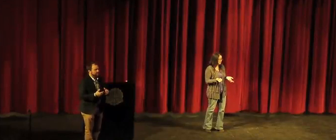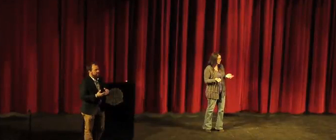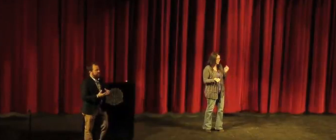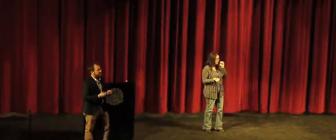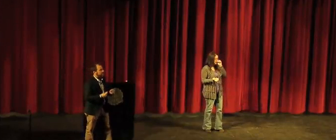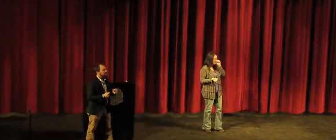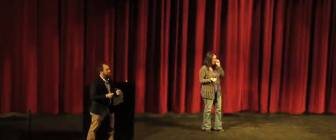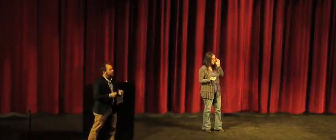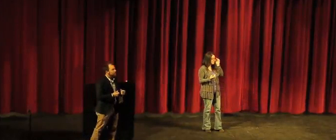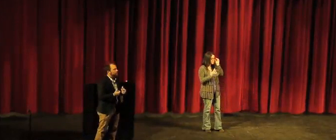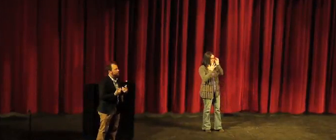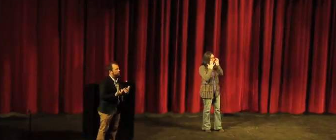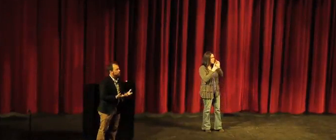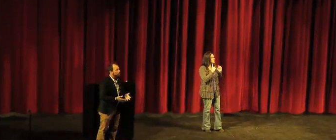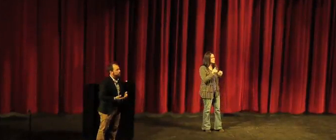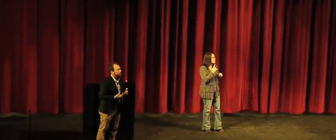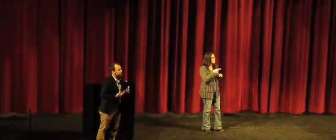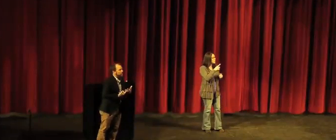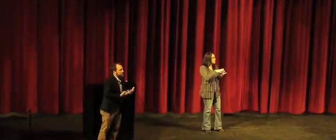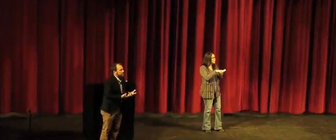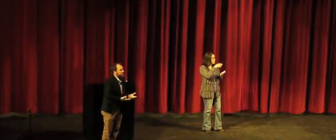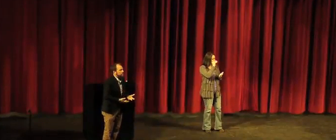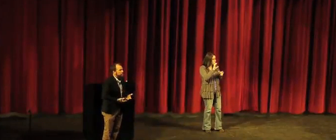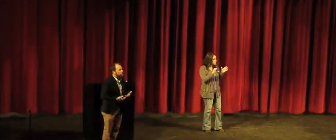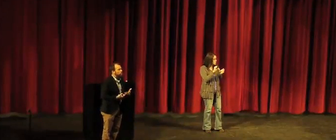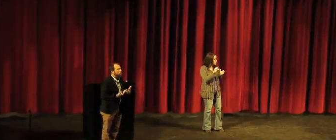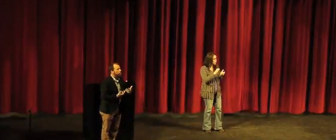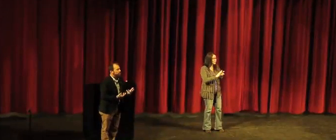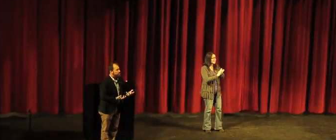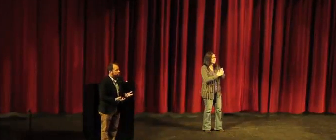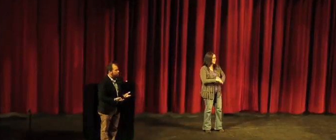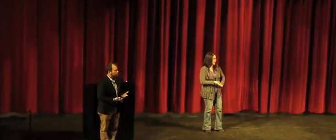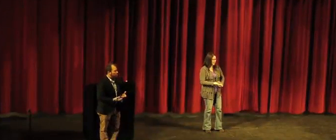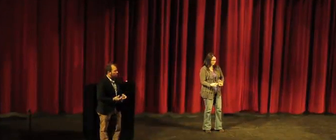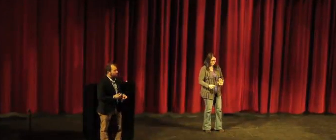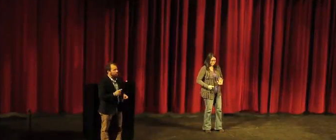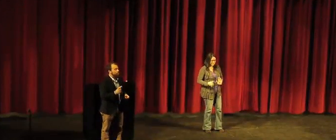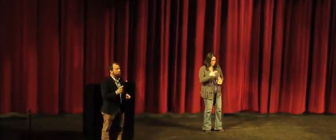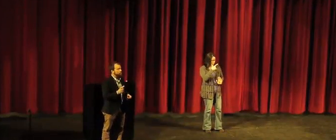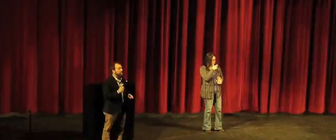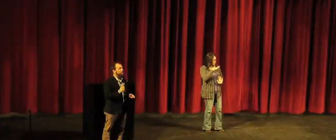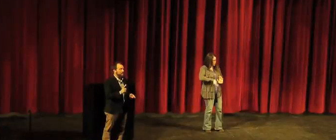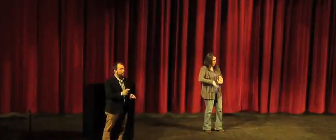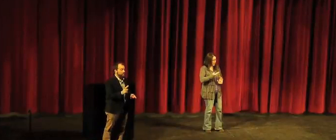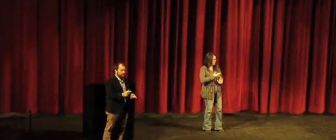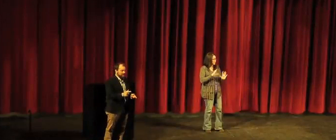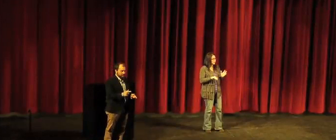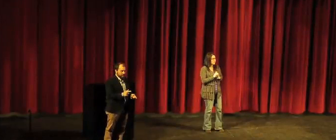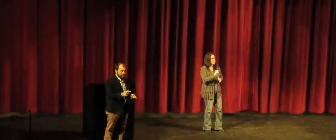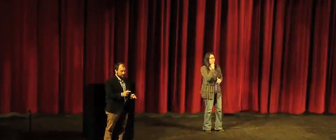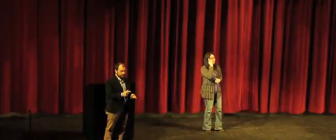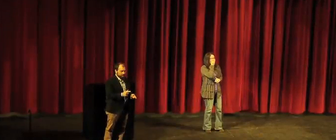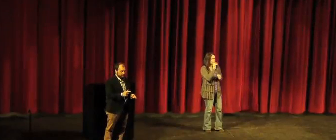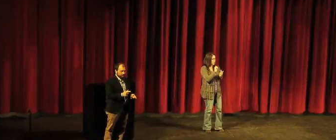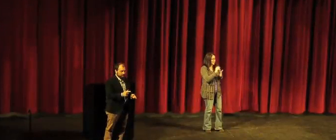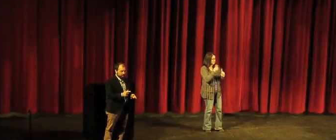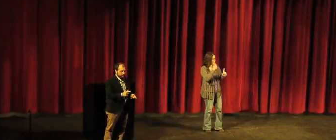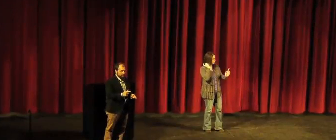Because it's something that you've learned to do, and it's become so woven into who you are that you do it without thinking about